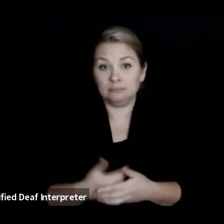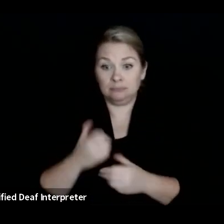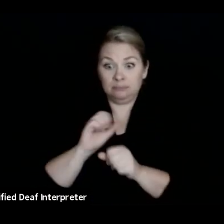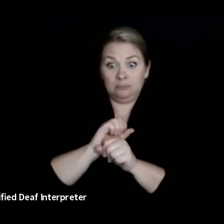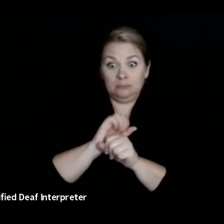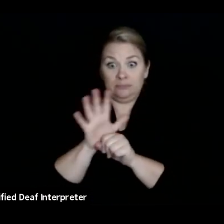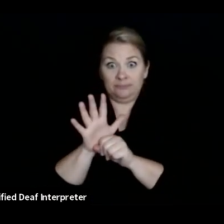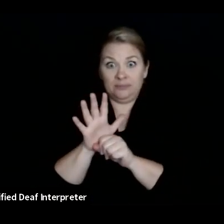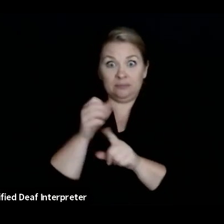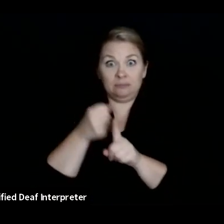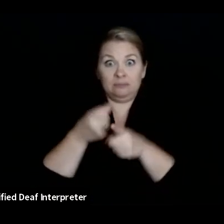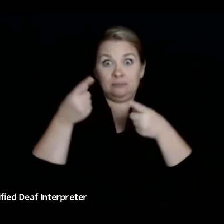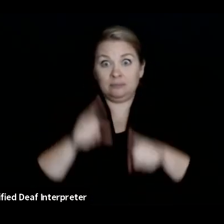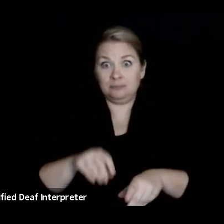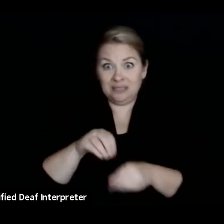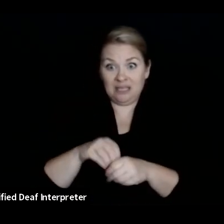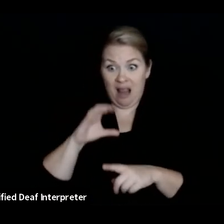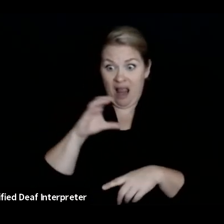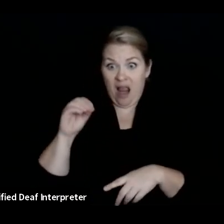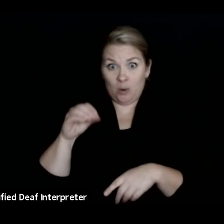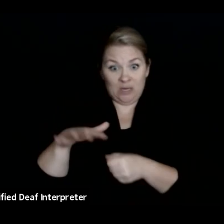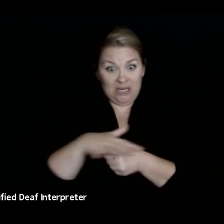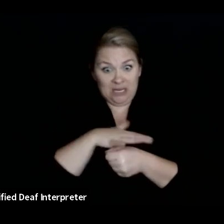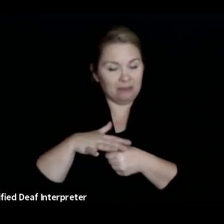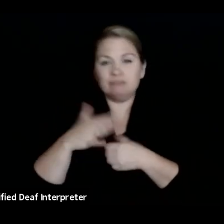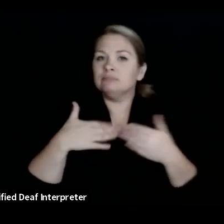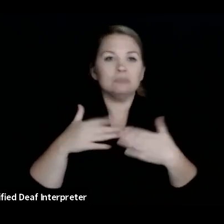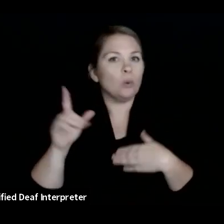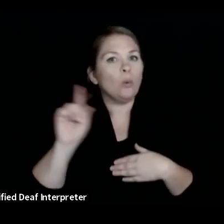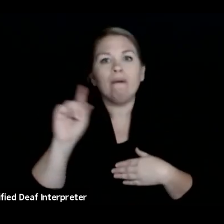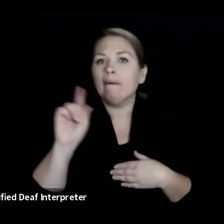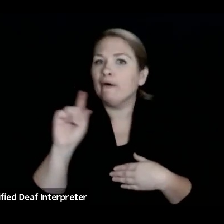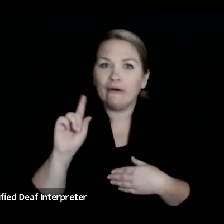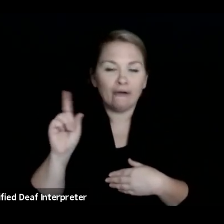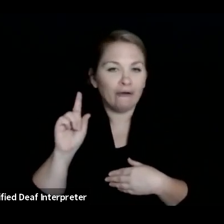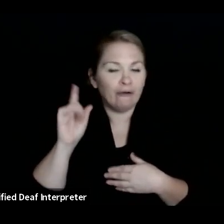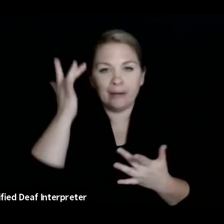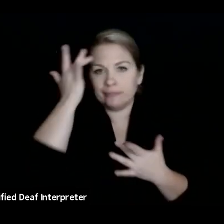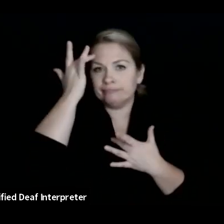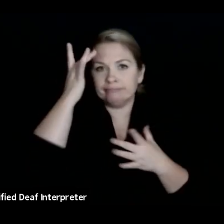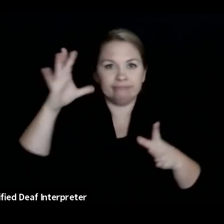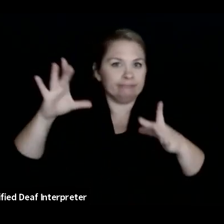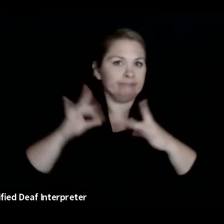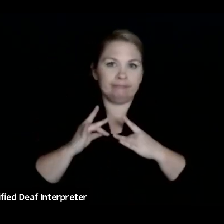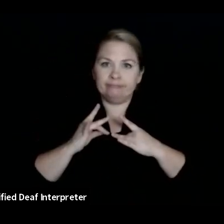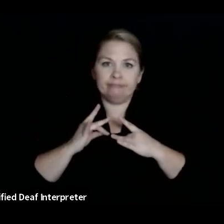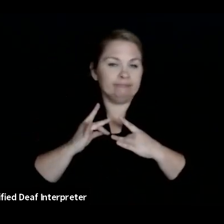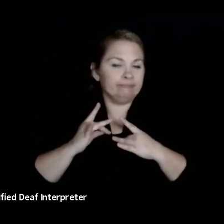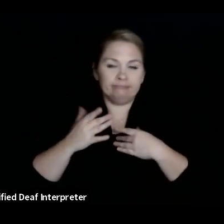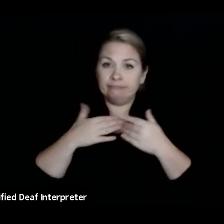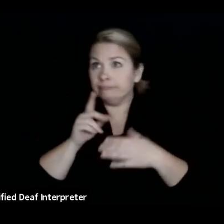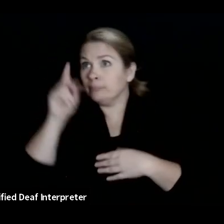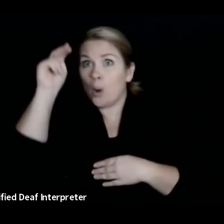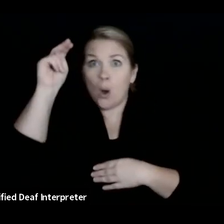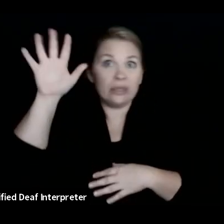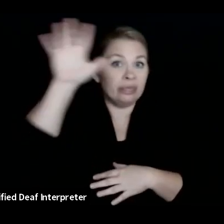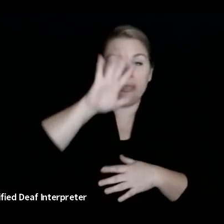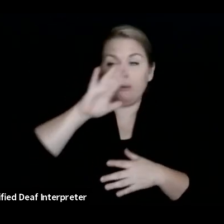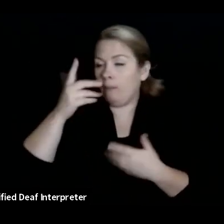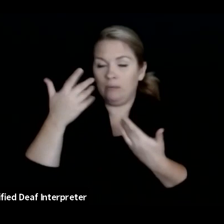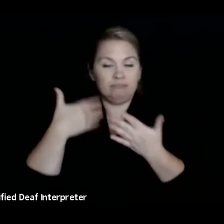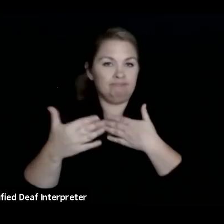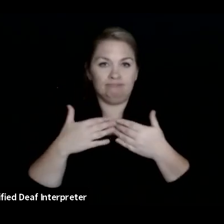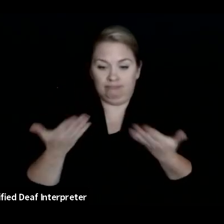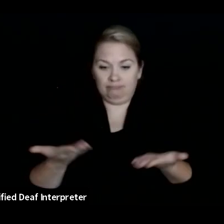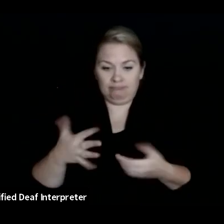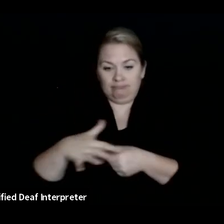have acquired it when we're reporting out the county. We're reporting out the county of residence. Right, and I guess my question